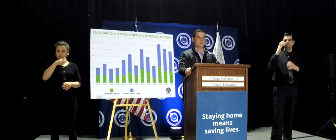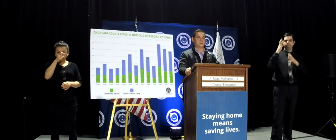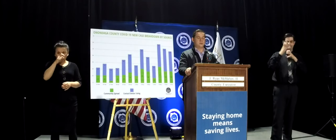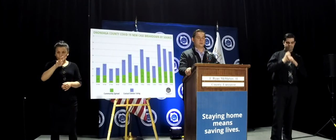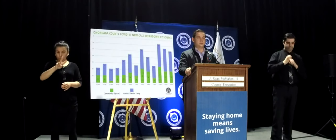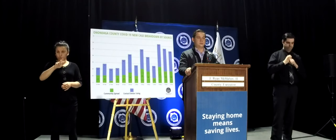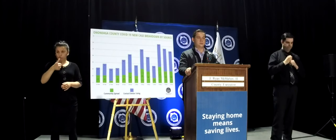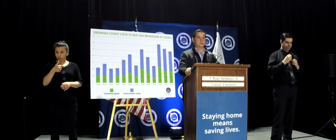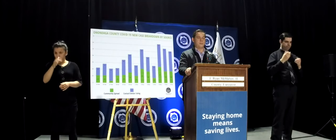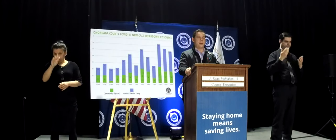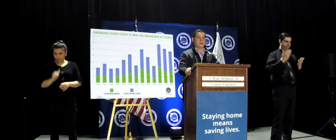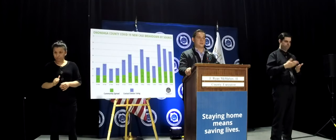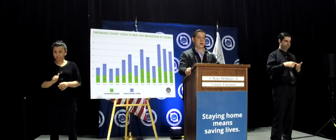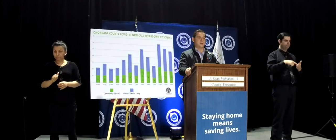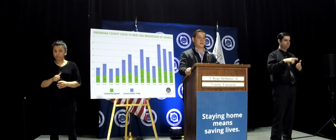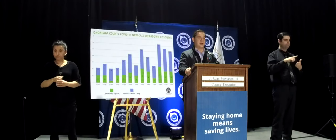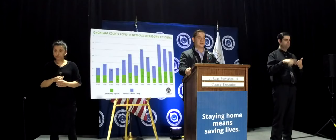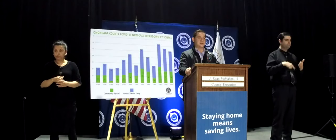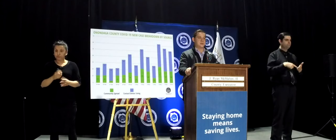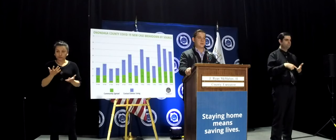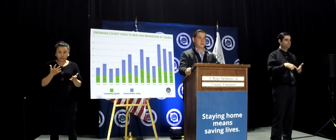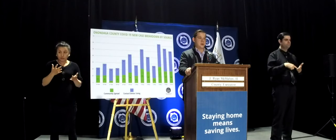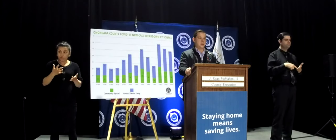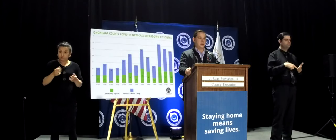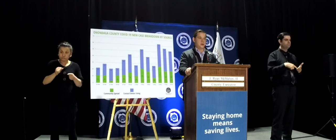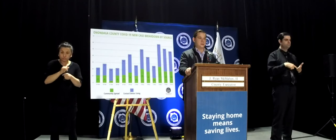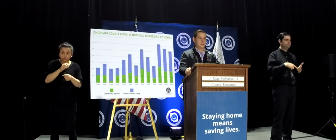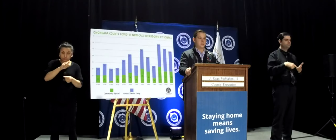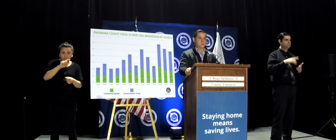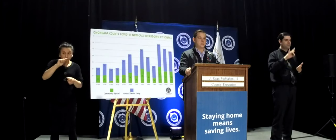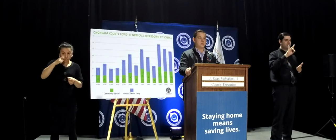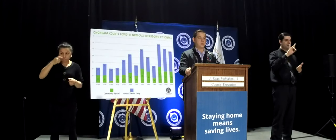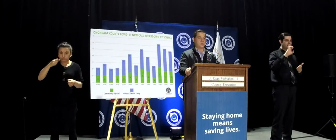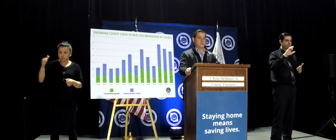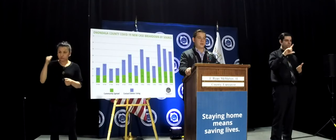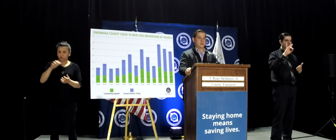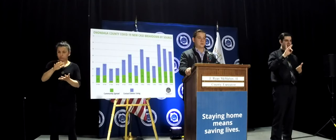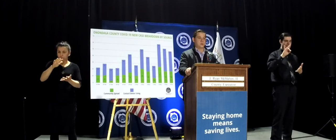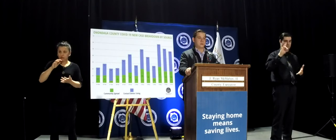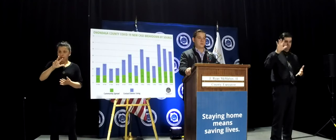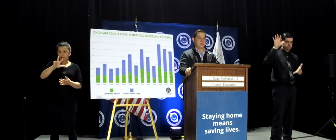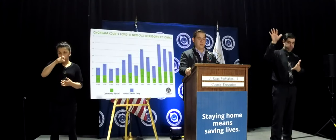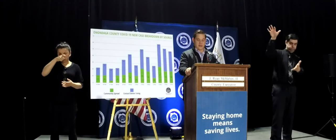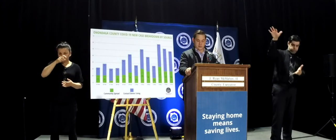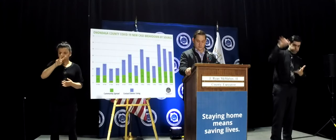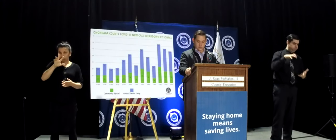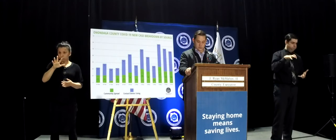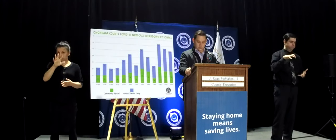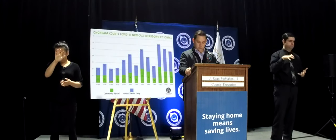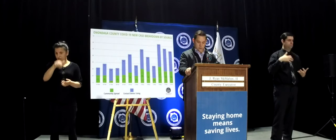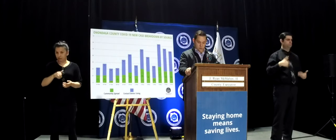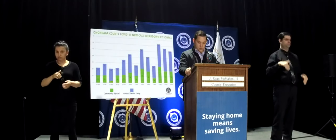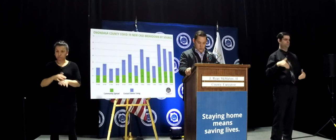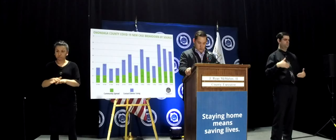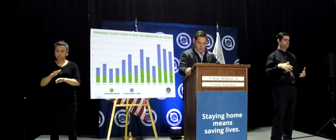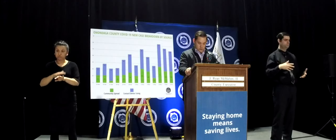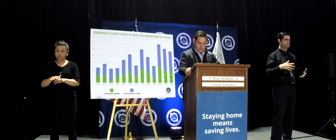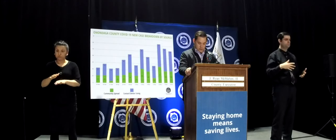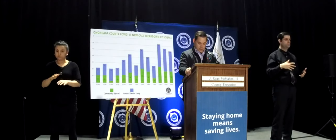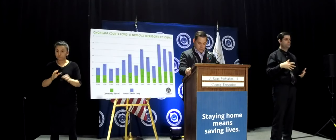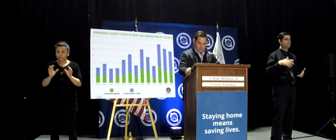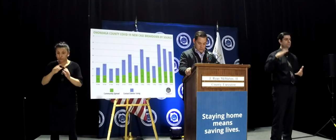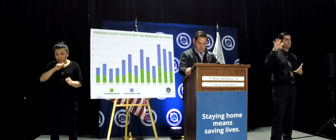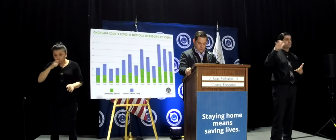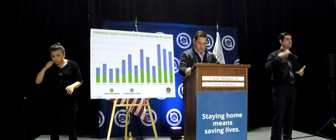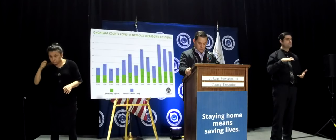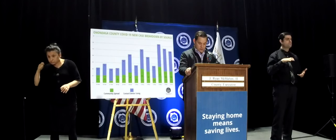just a tremendous amount of tests. As we know, we have tests. We're going to find positives. So we'll get into